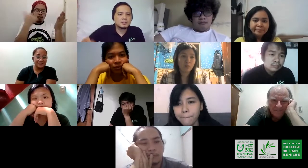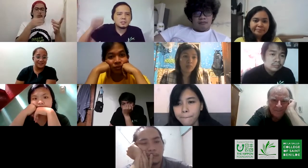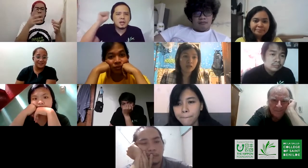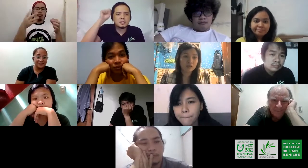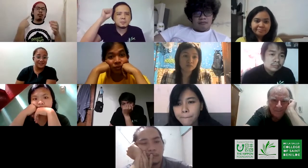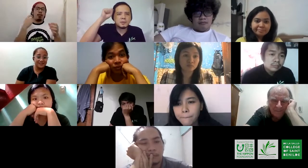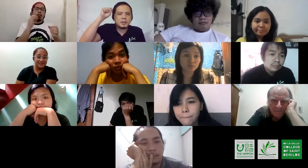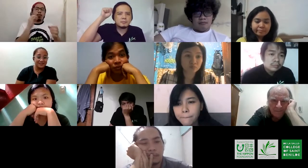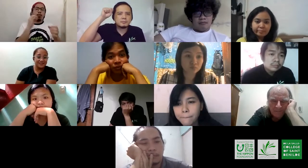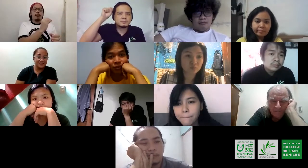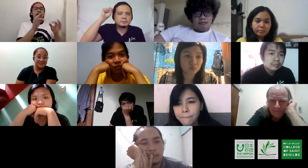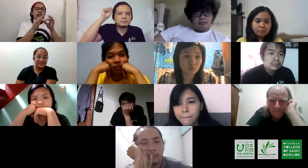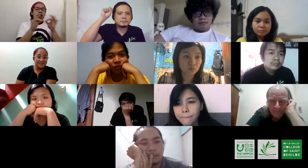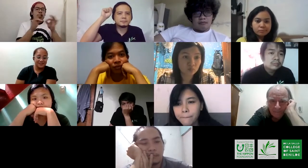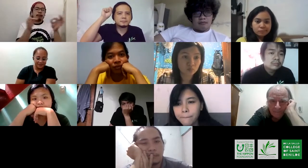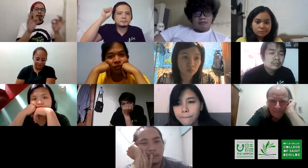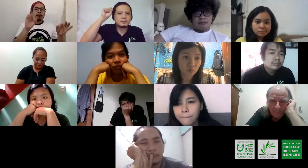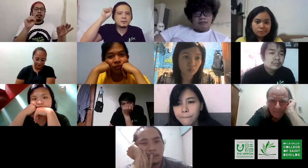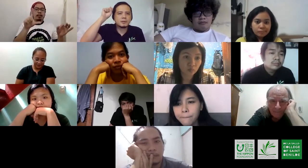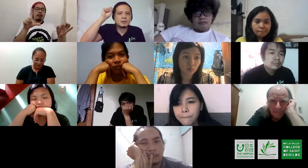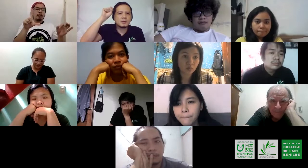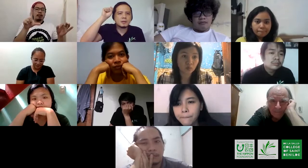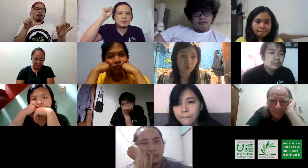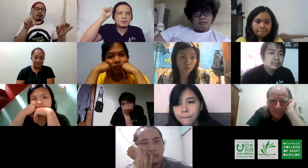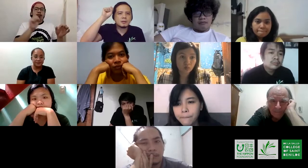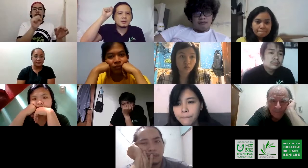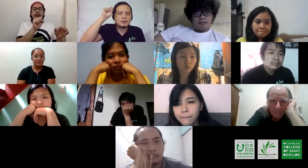This is Shaq speaking.